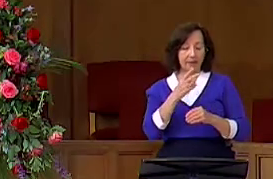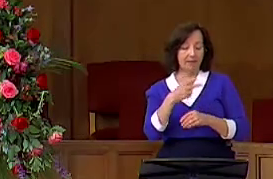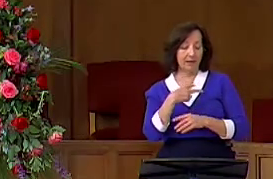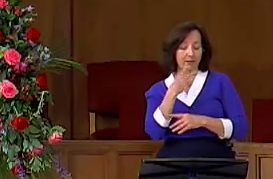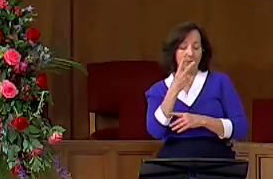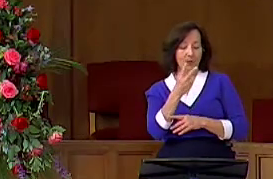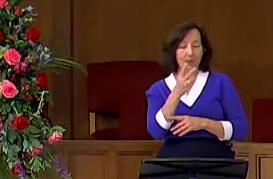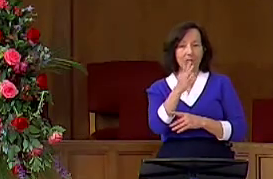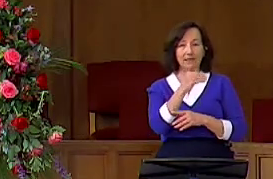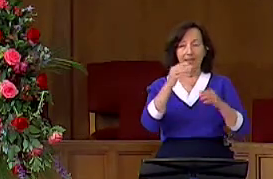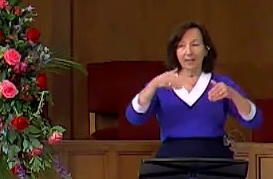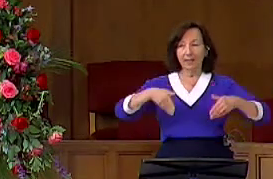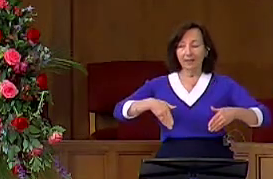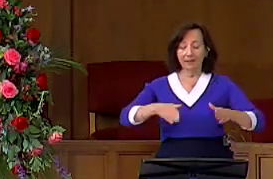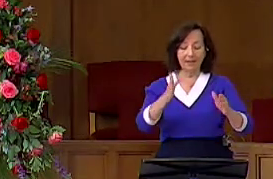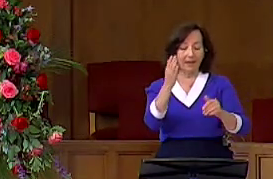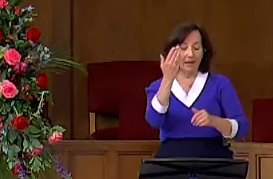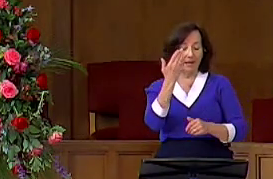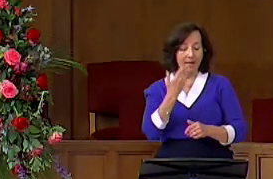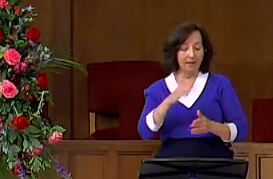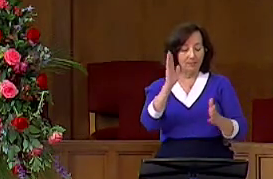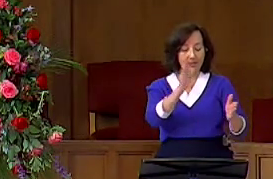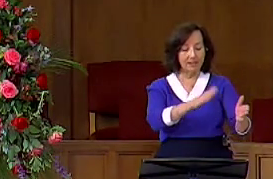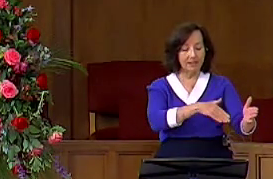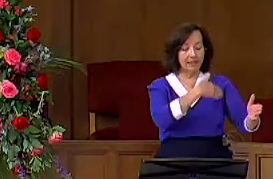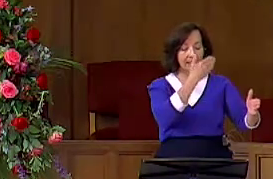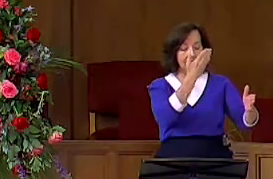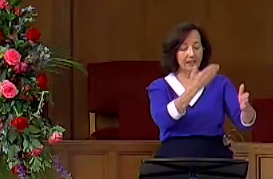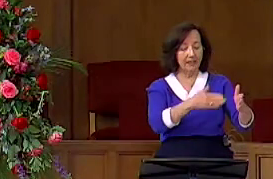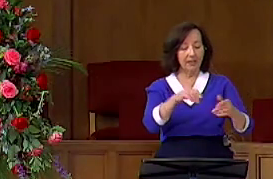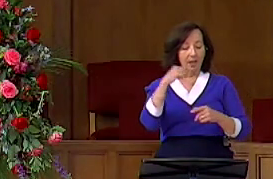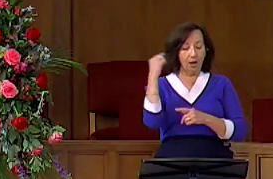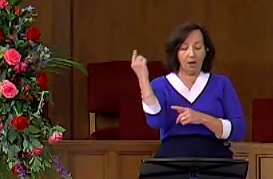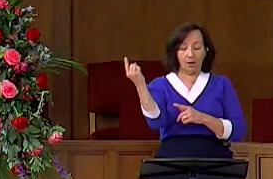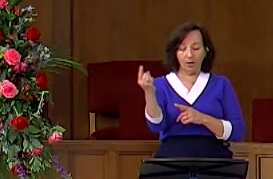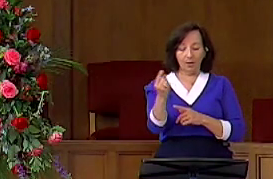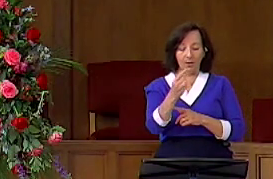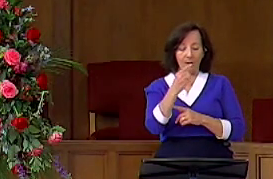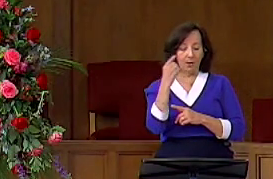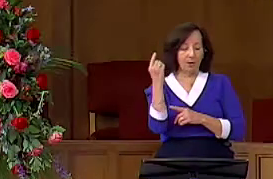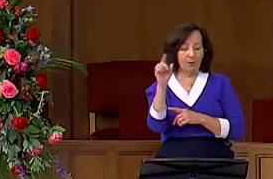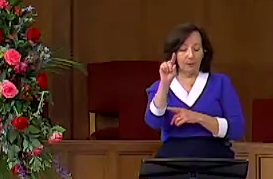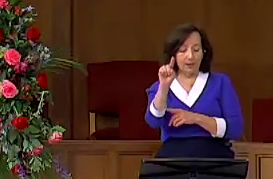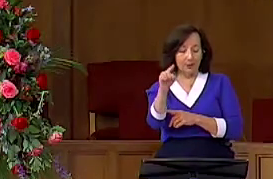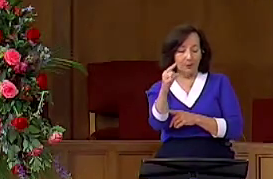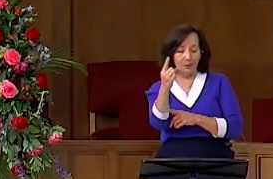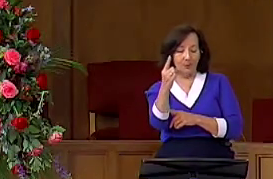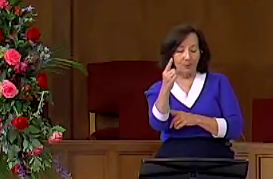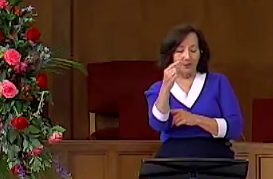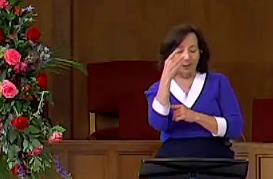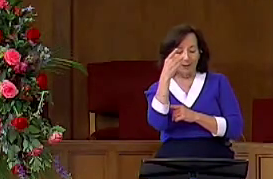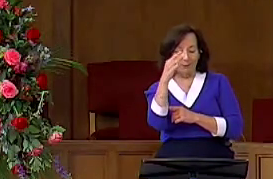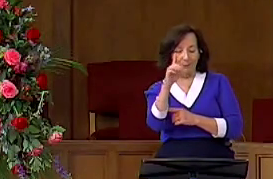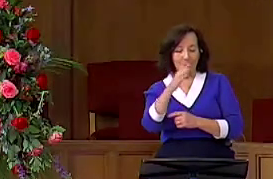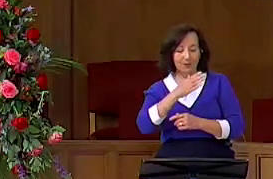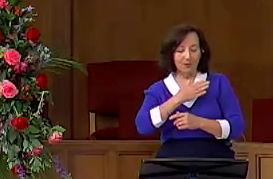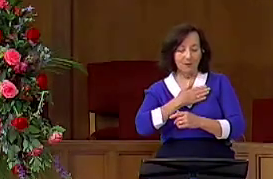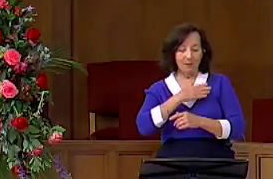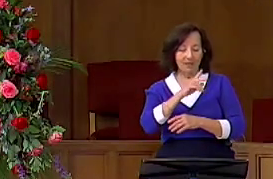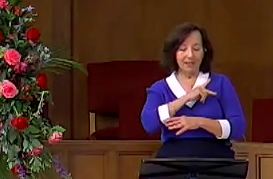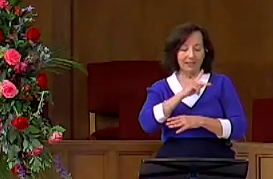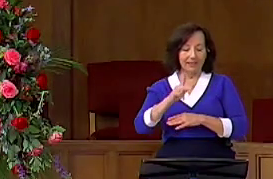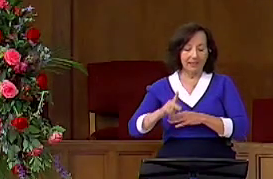Take my voice and let me sing, always only